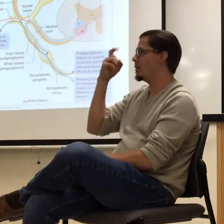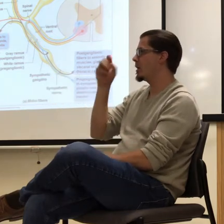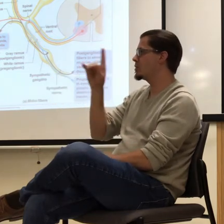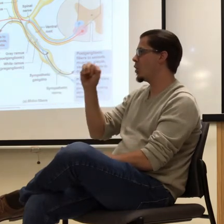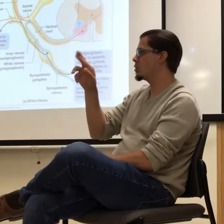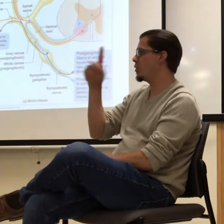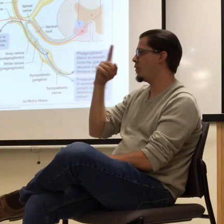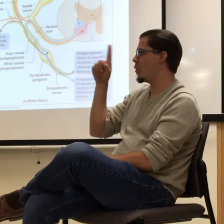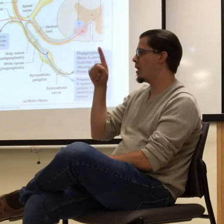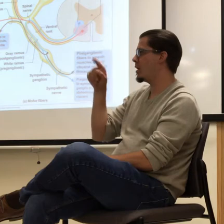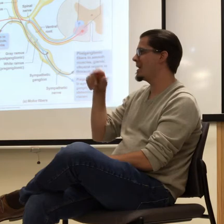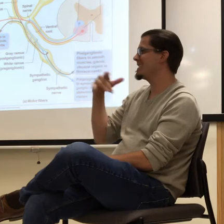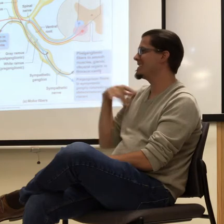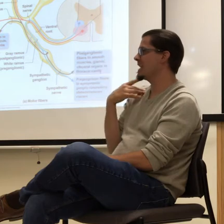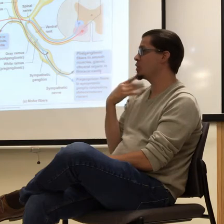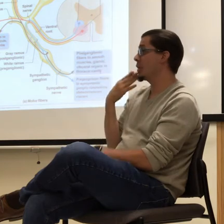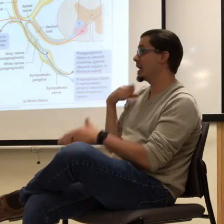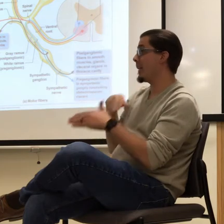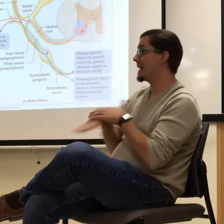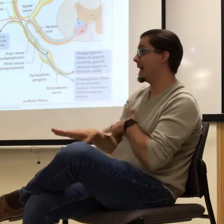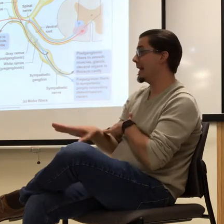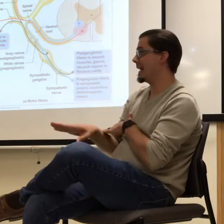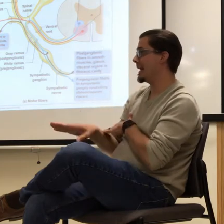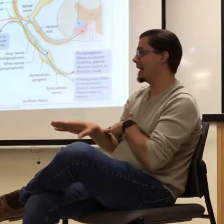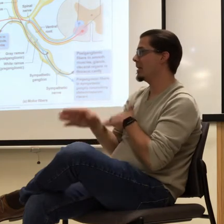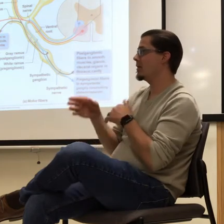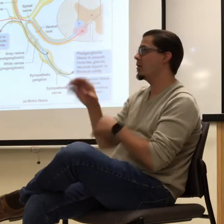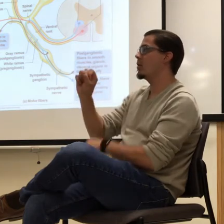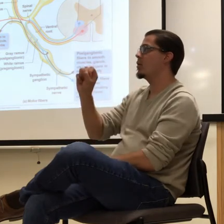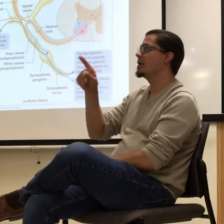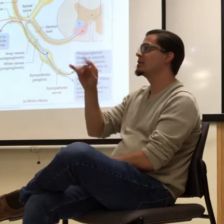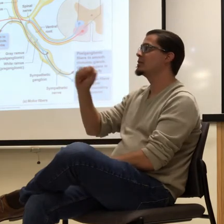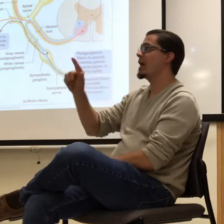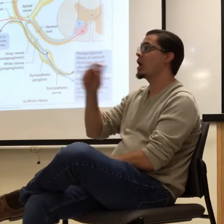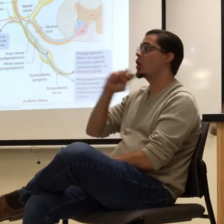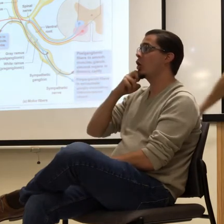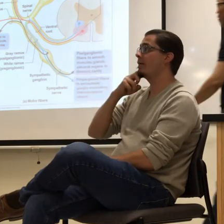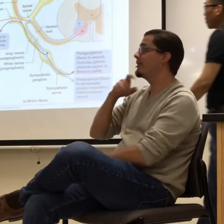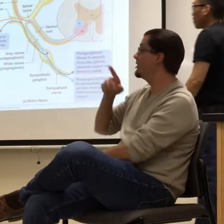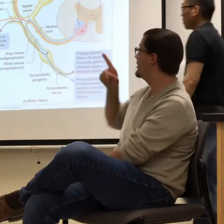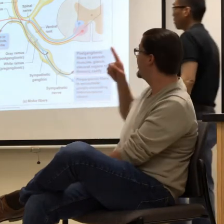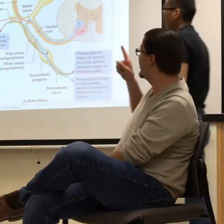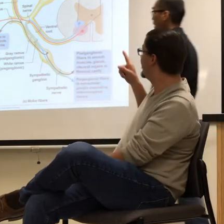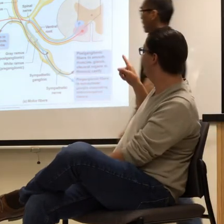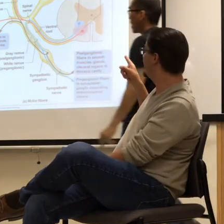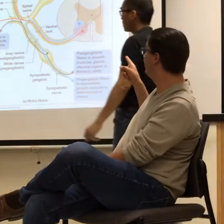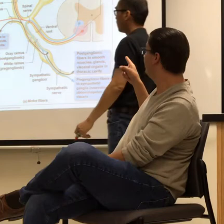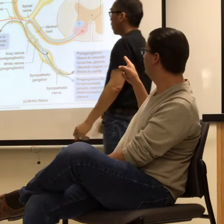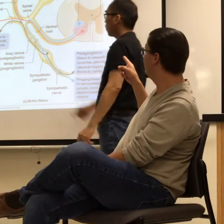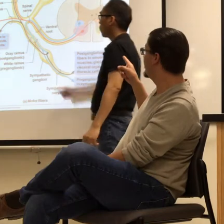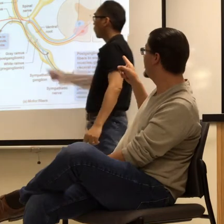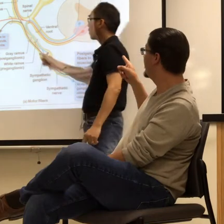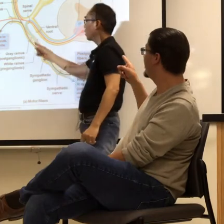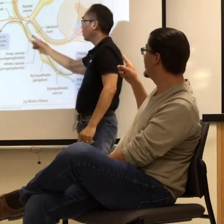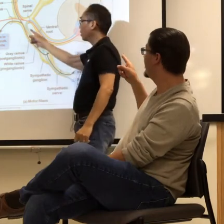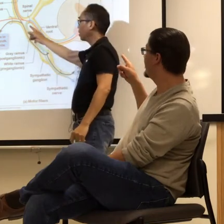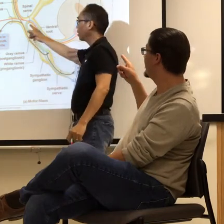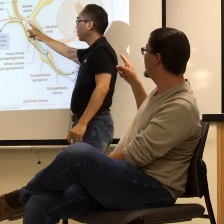in. This is just the motor pathways. Spinal nerve. Now the spinal nerve is right here. And it has